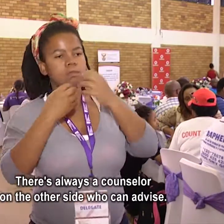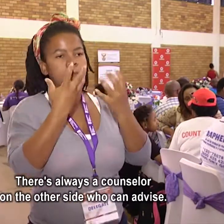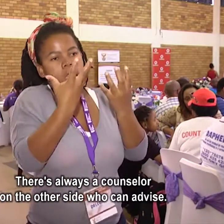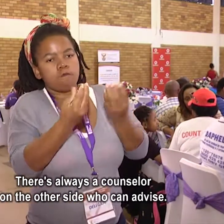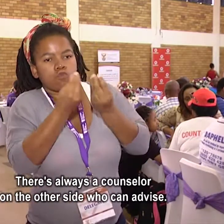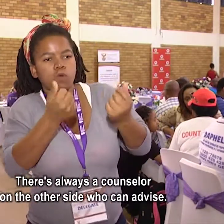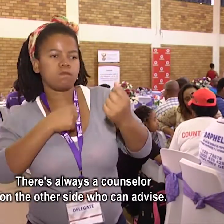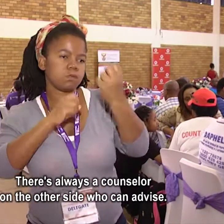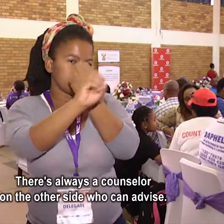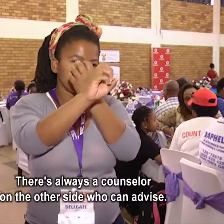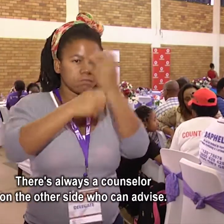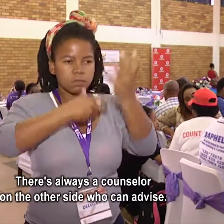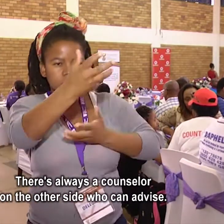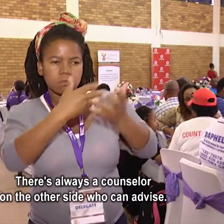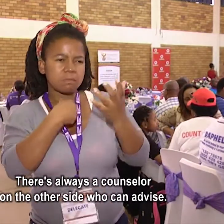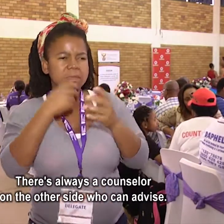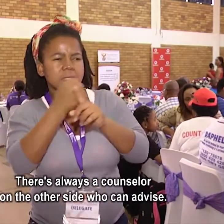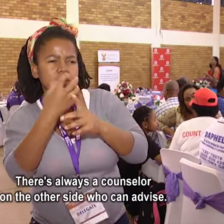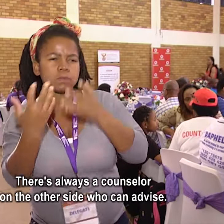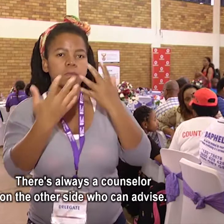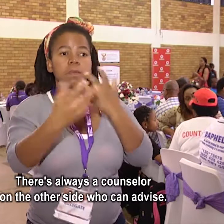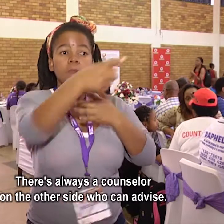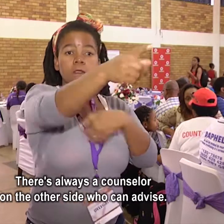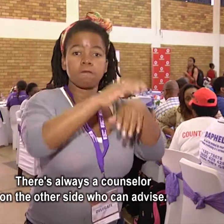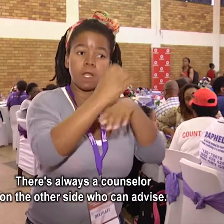always a counselor on the other side who can advise.